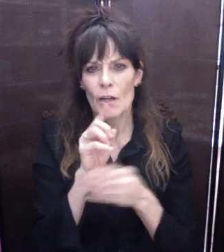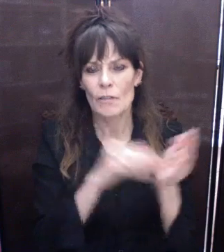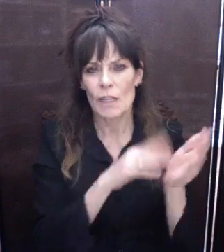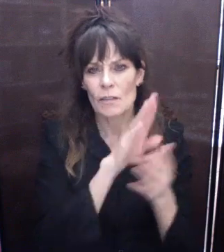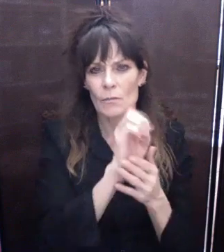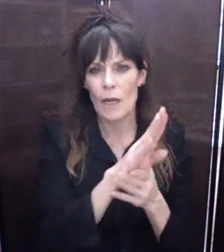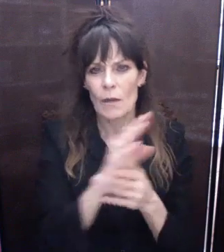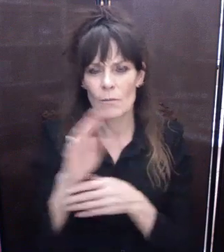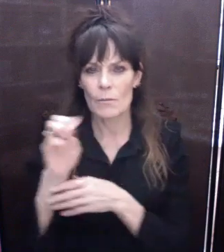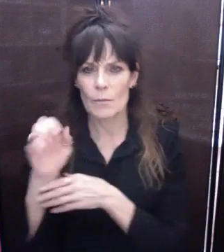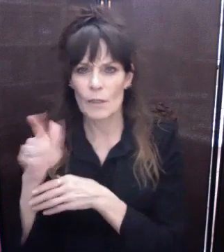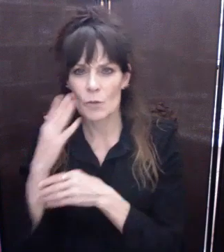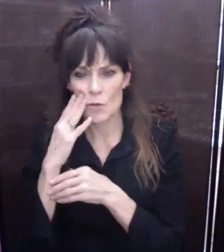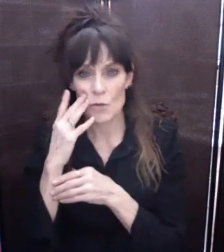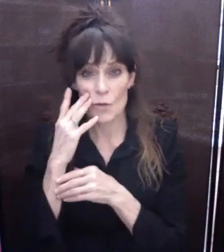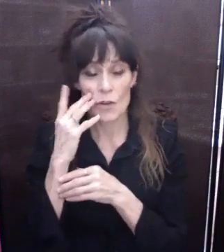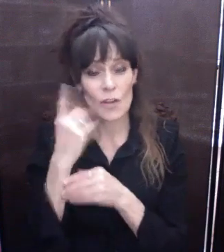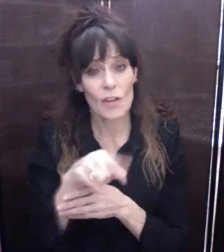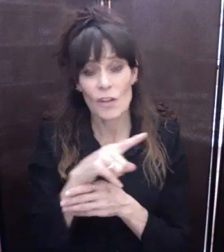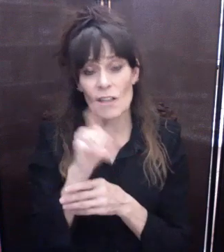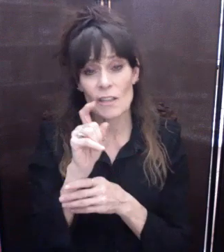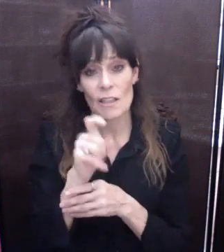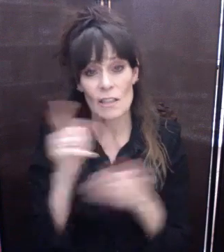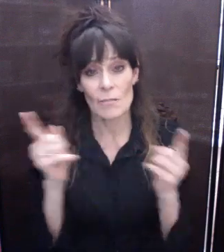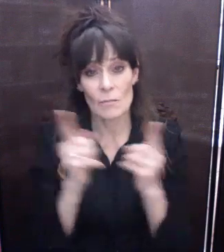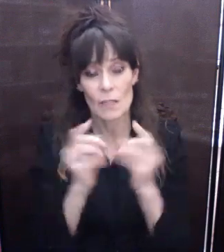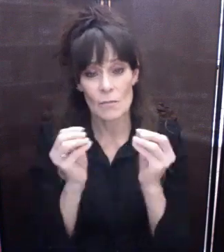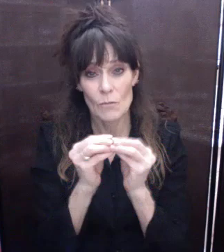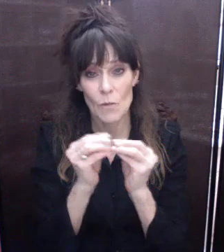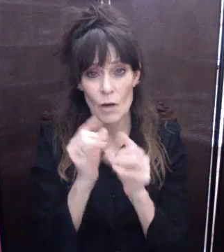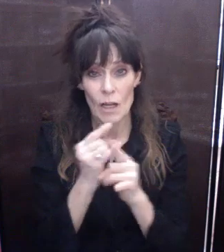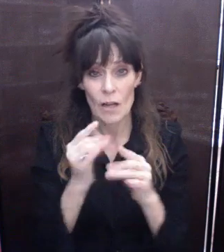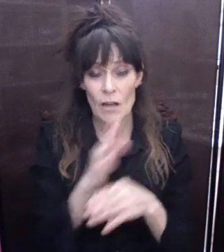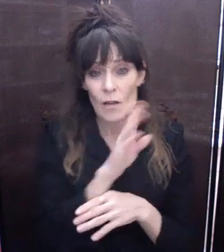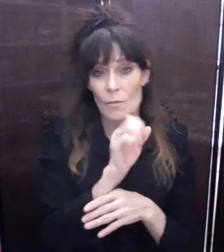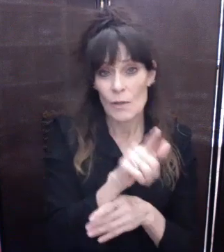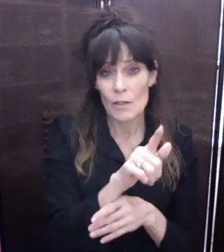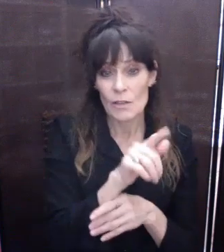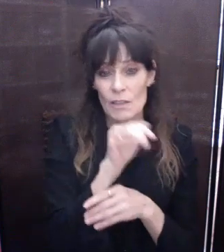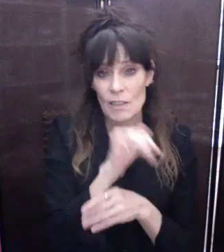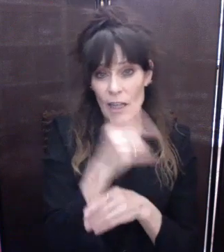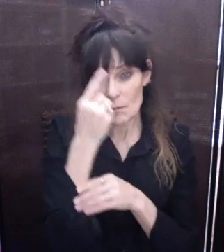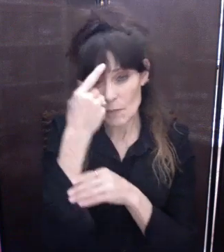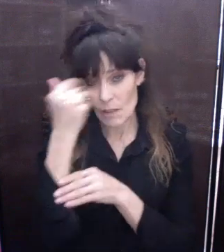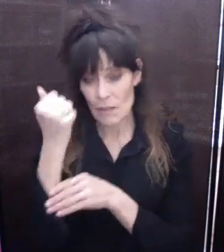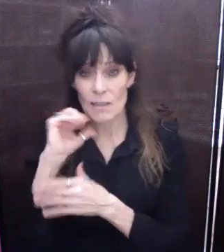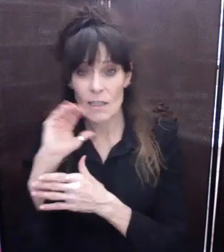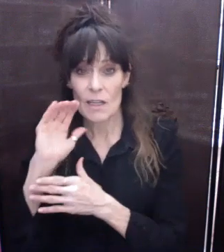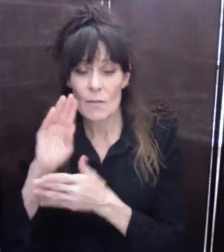reach out to another alcoholic. Bill stayed on in Akron, largely at Ann Smith's request, and stayed with Bill and Dr. Bob at the